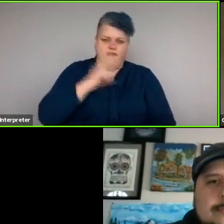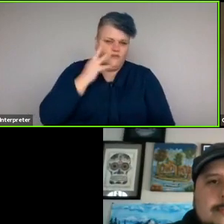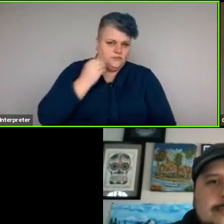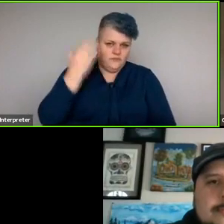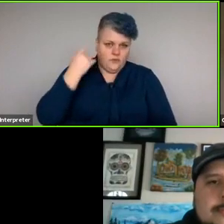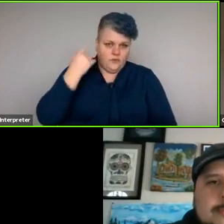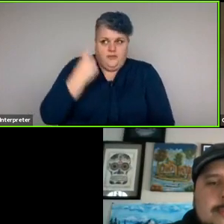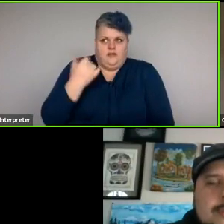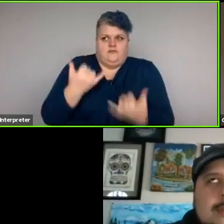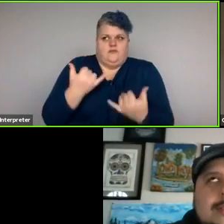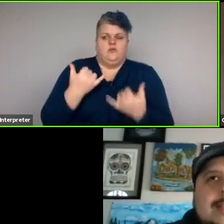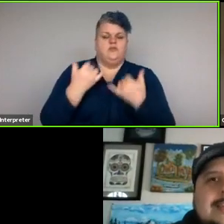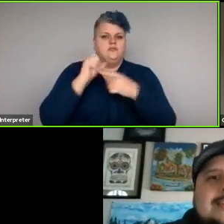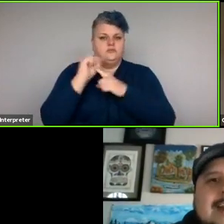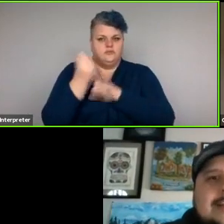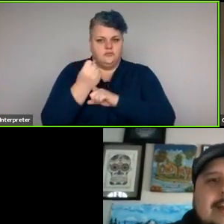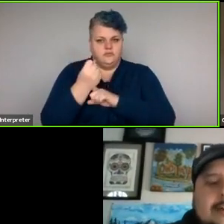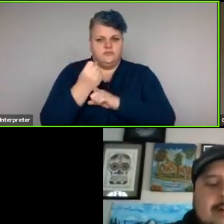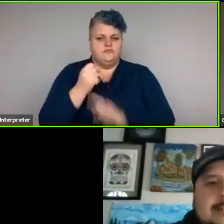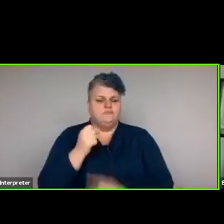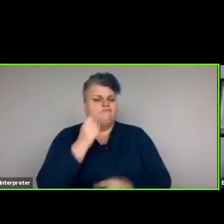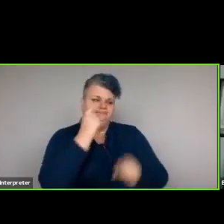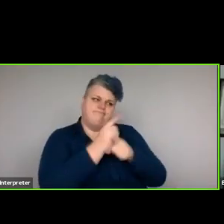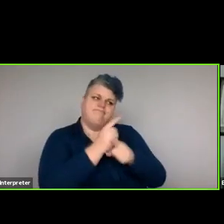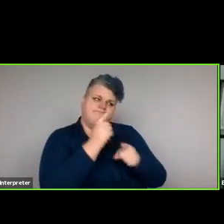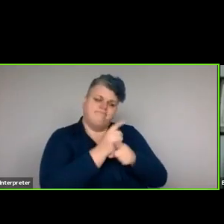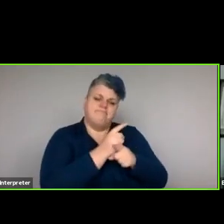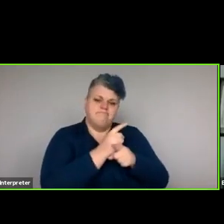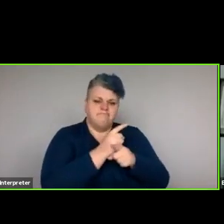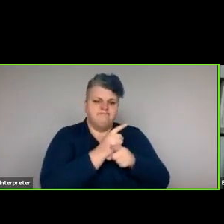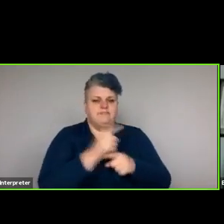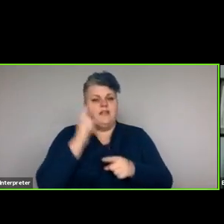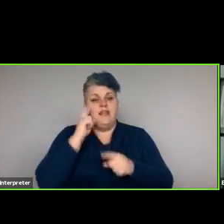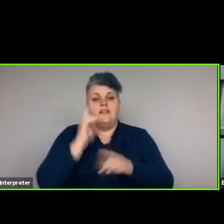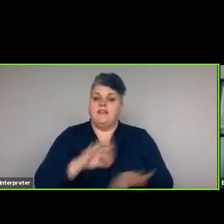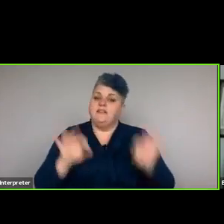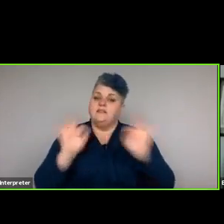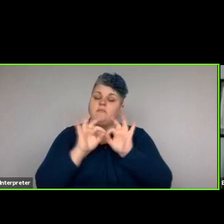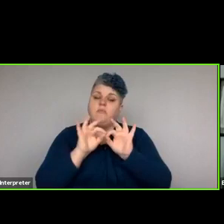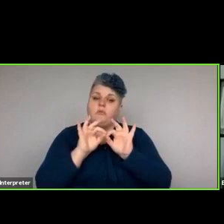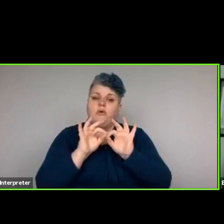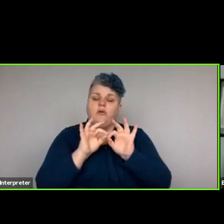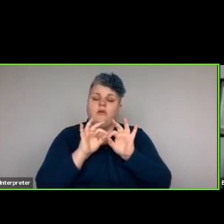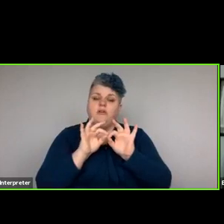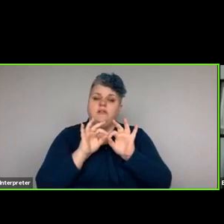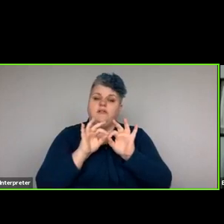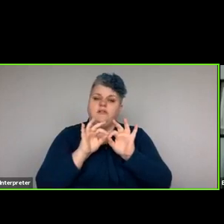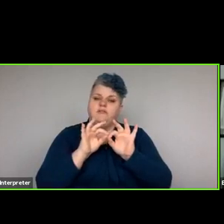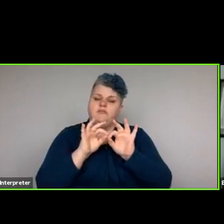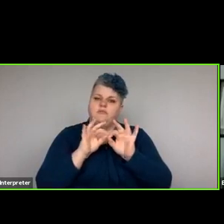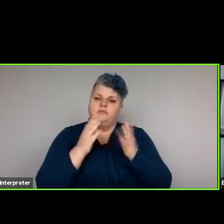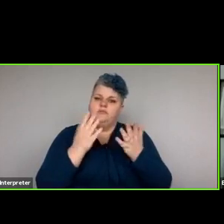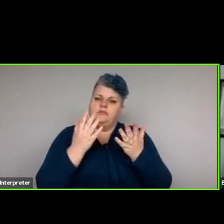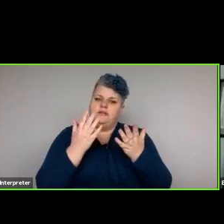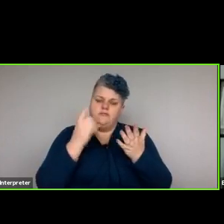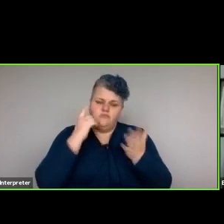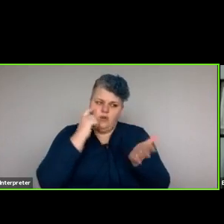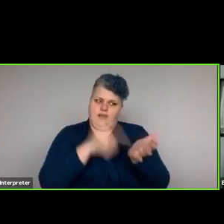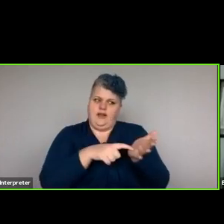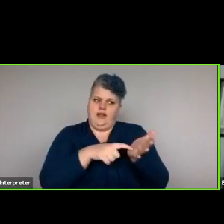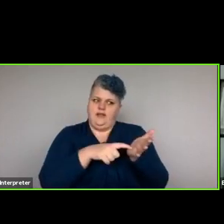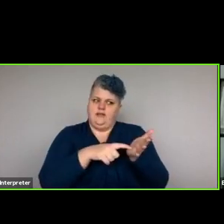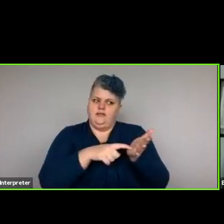current situation. That's exactly right, Chris. I think it's important that we recognize that people are